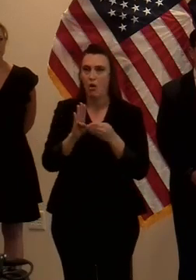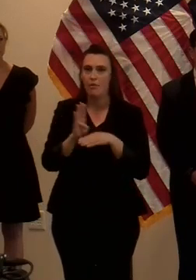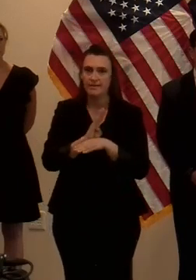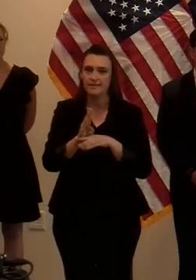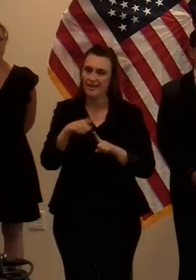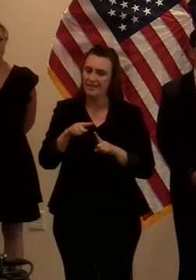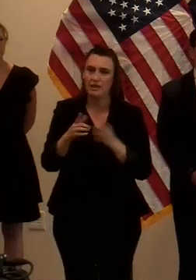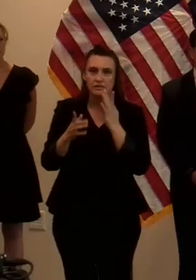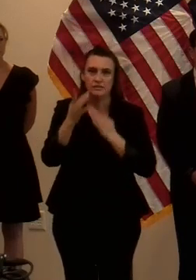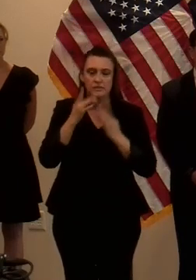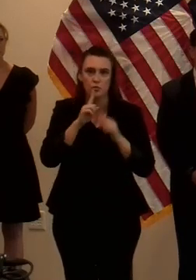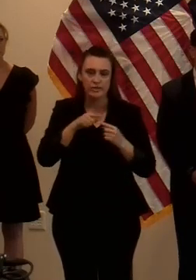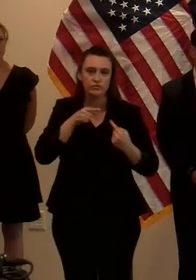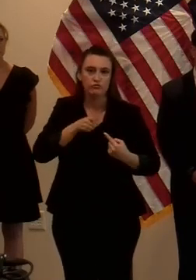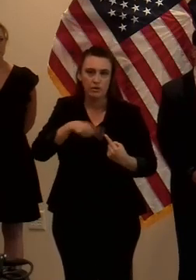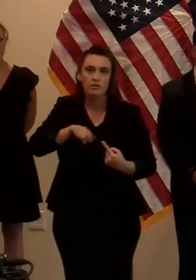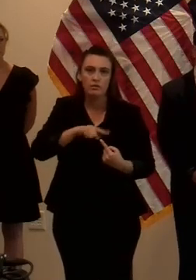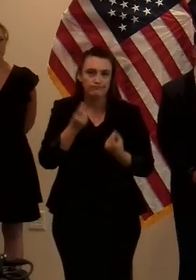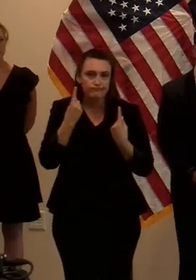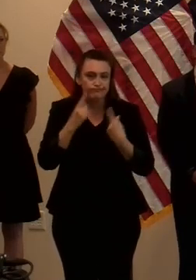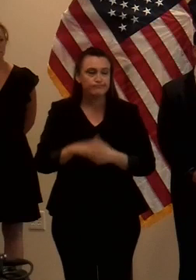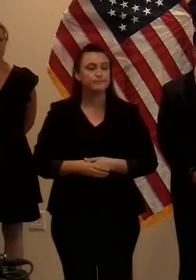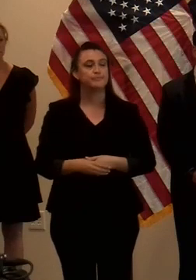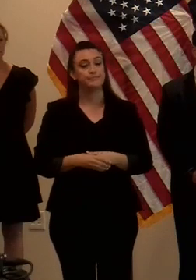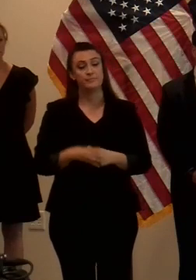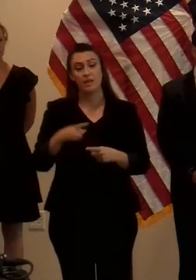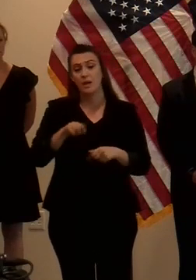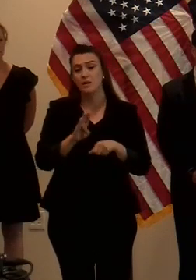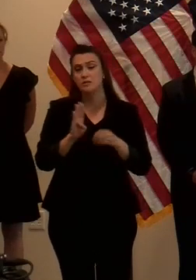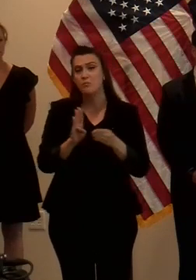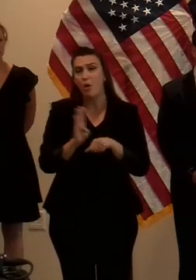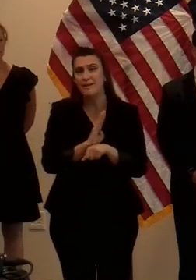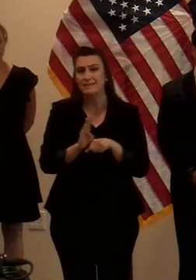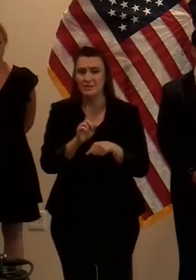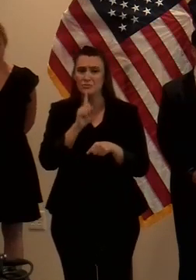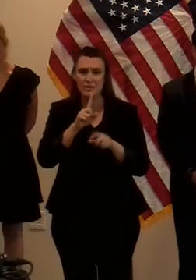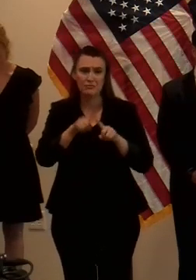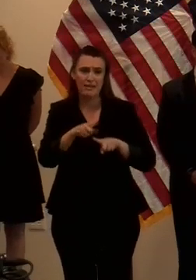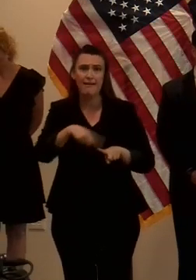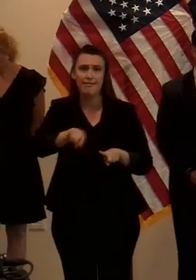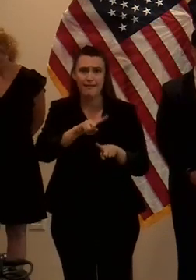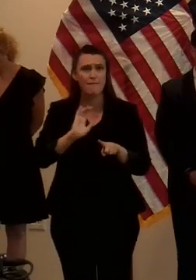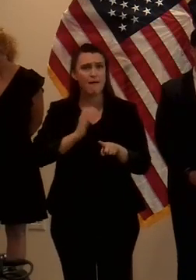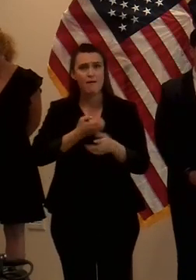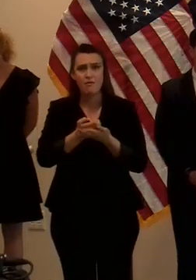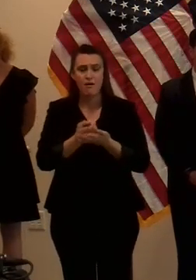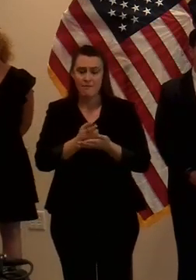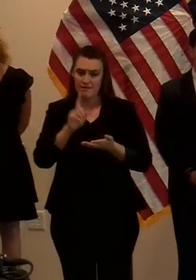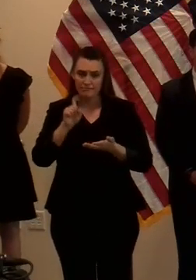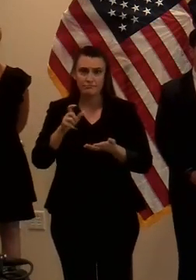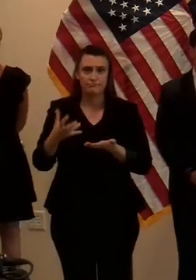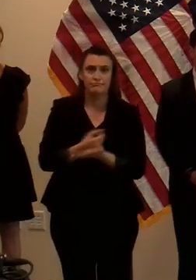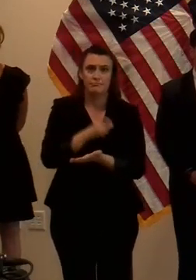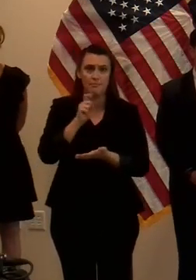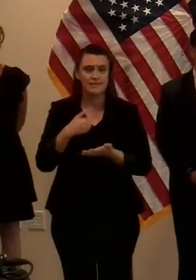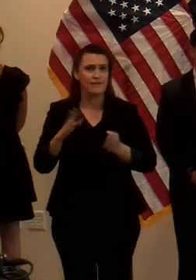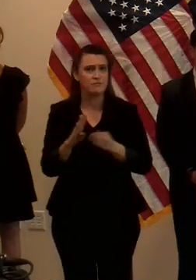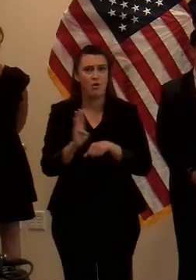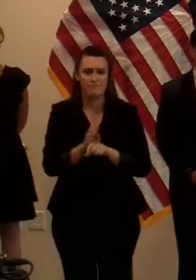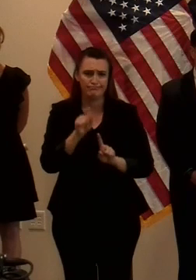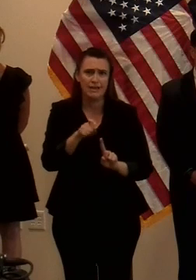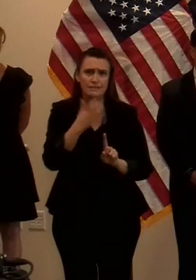the hardest. These small businesses are the backbone of our economy, and we are laser